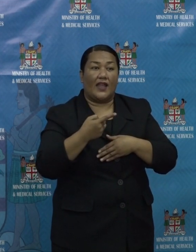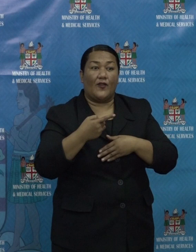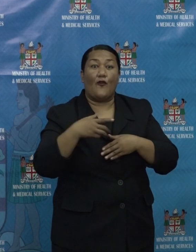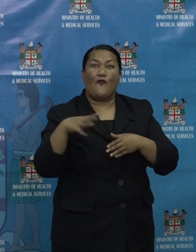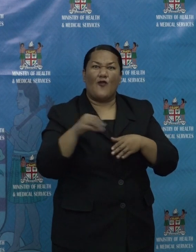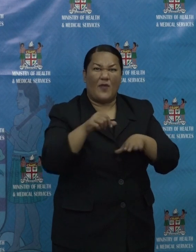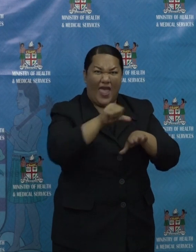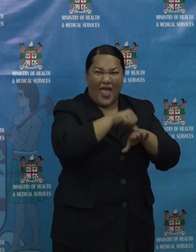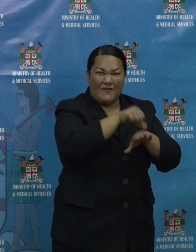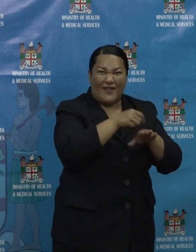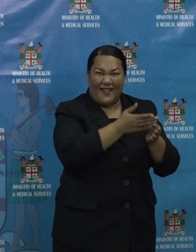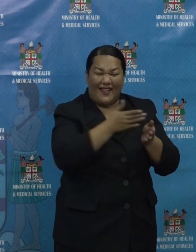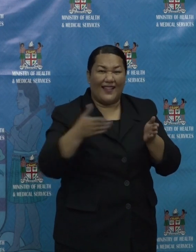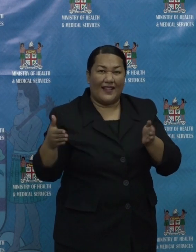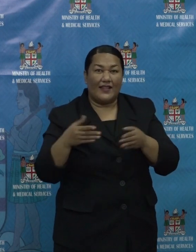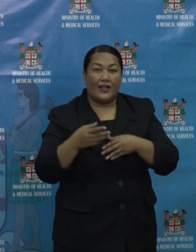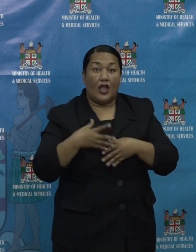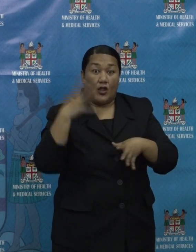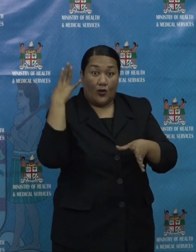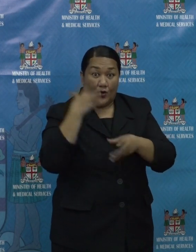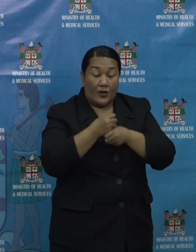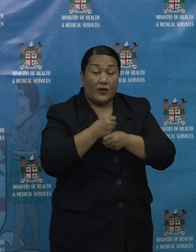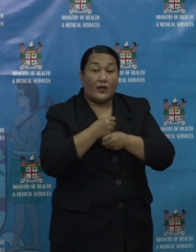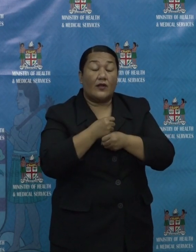Central Division has reported a total of